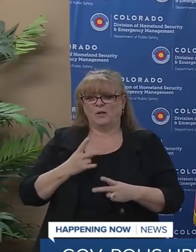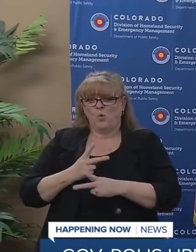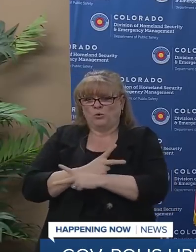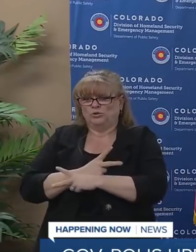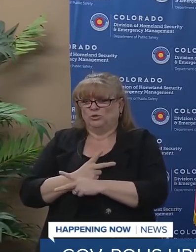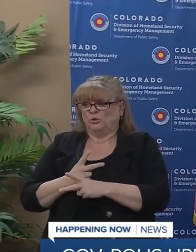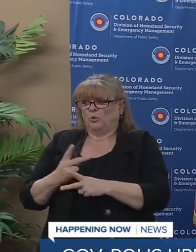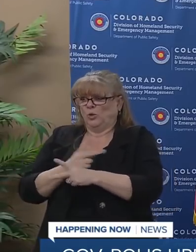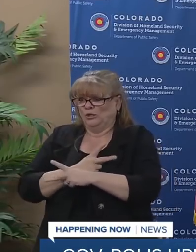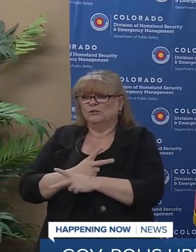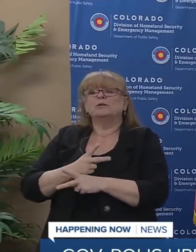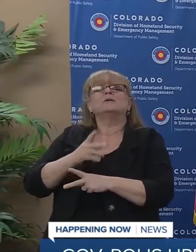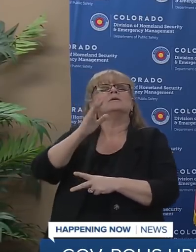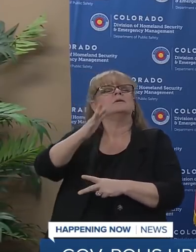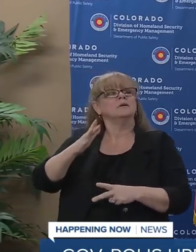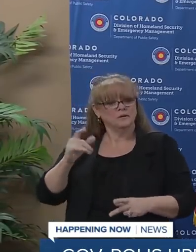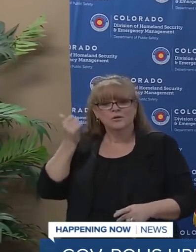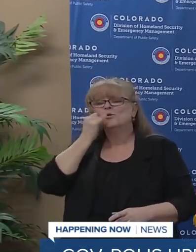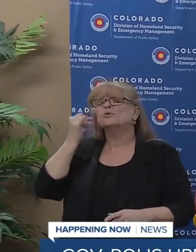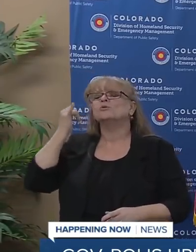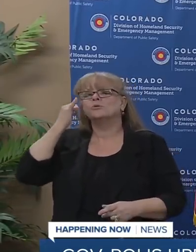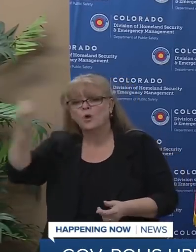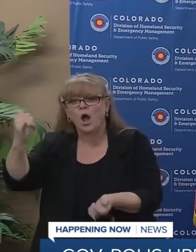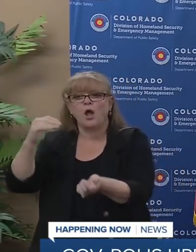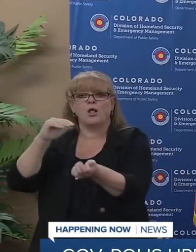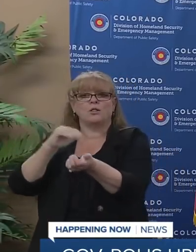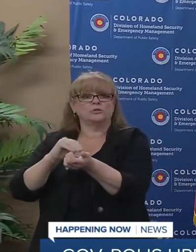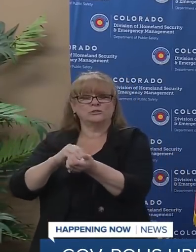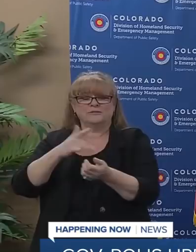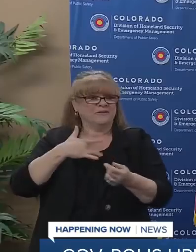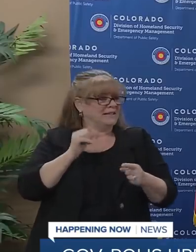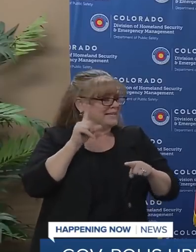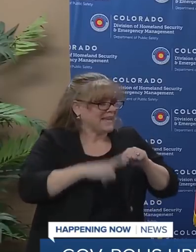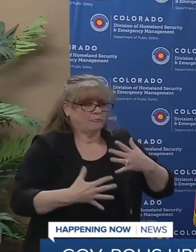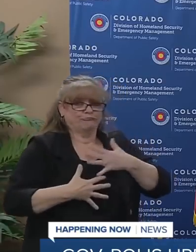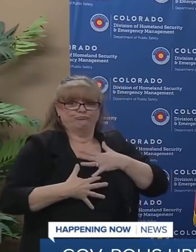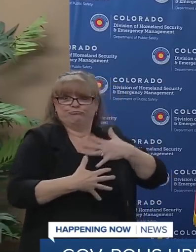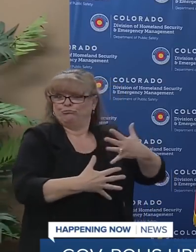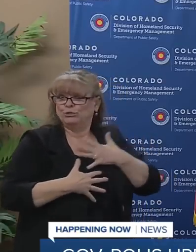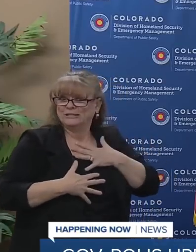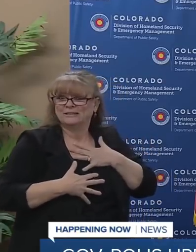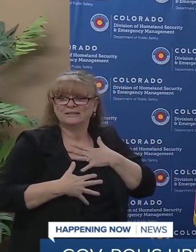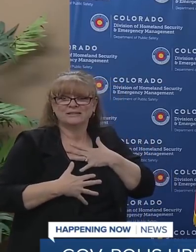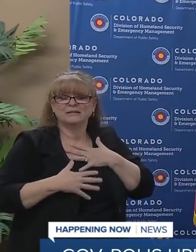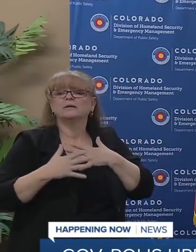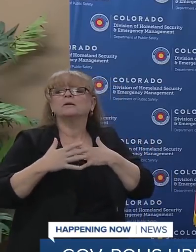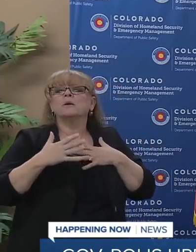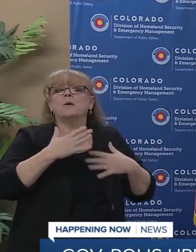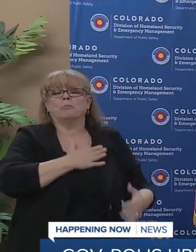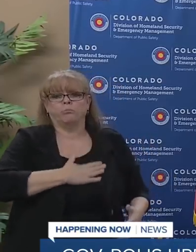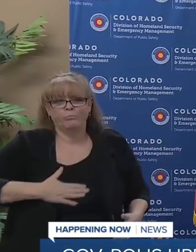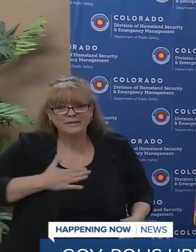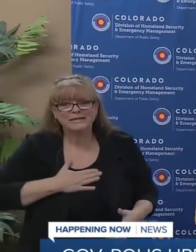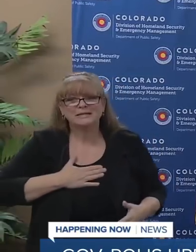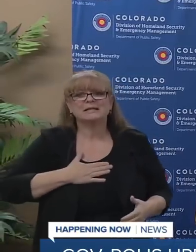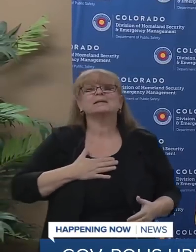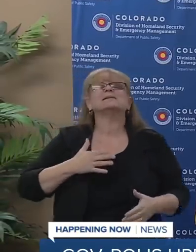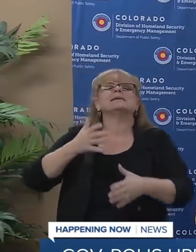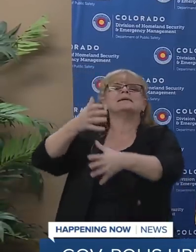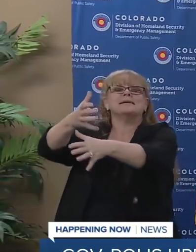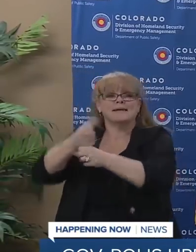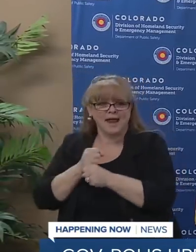difficulty even breathing or other severe symptoms that require medical intervention, please call for that medical help. And we're doing